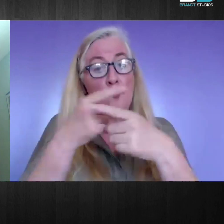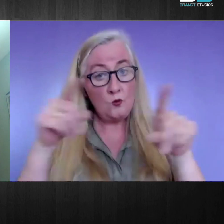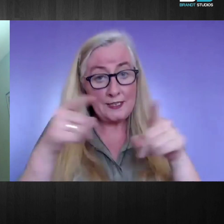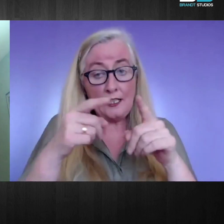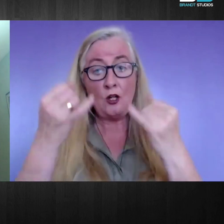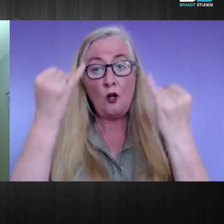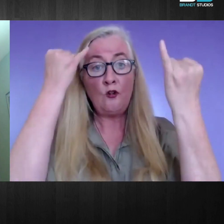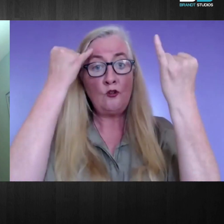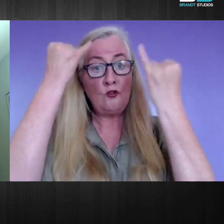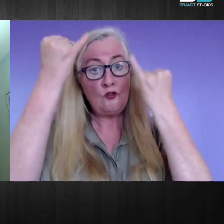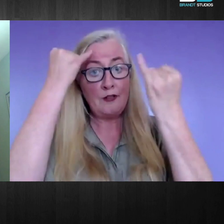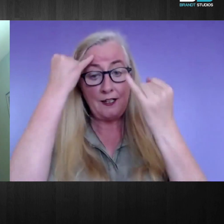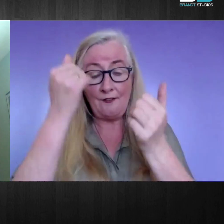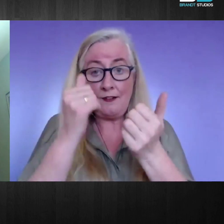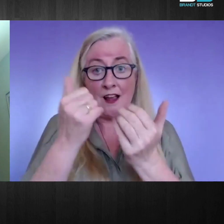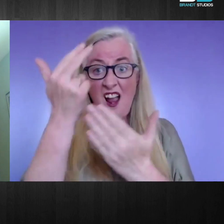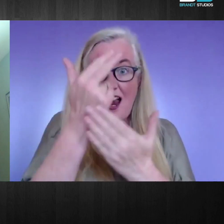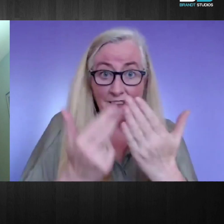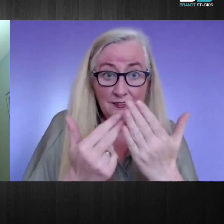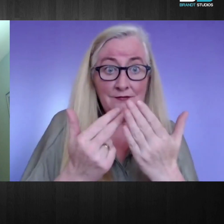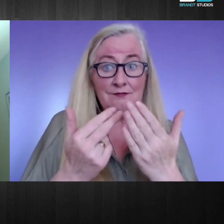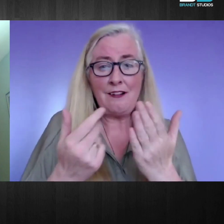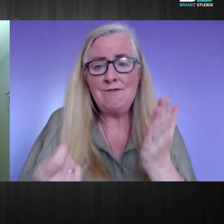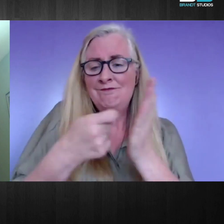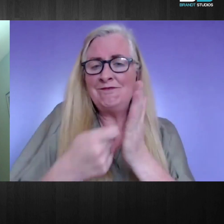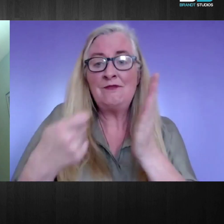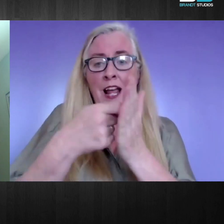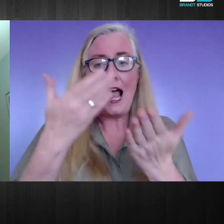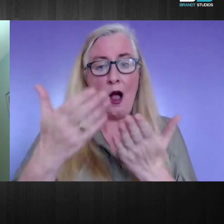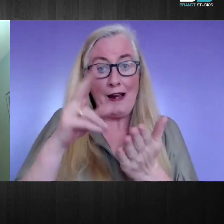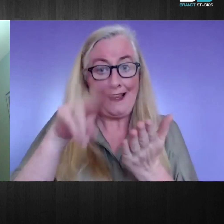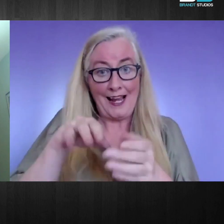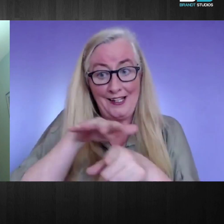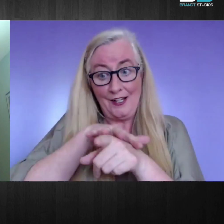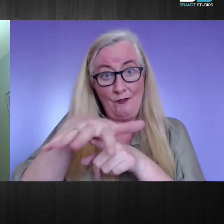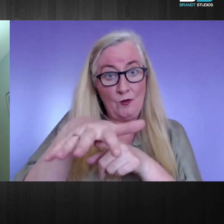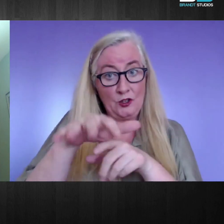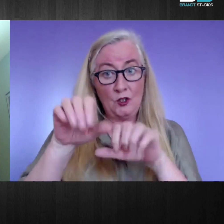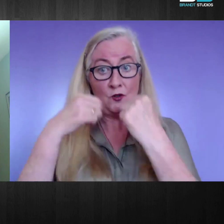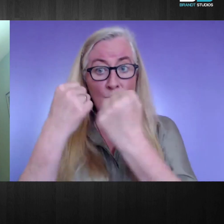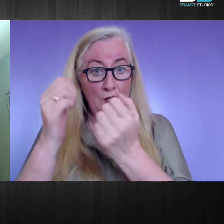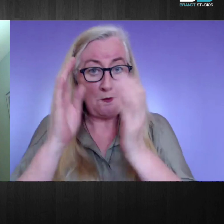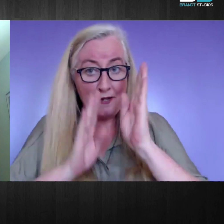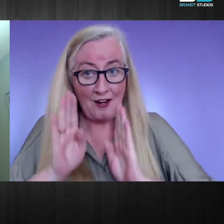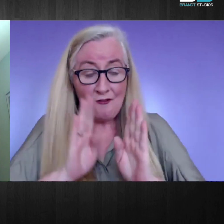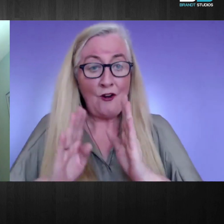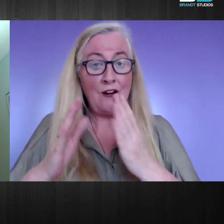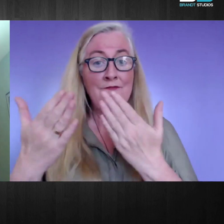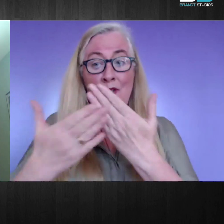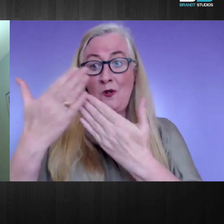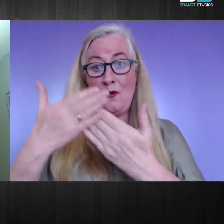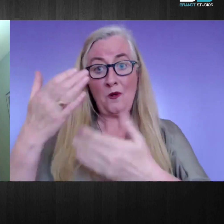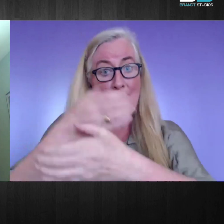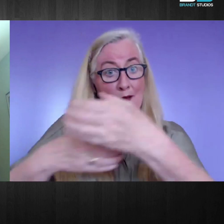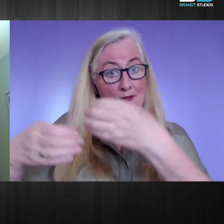activities contribute to empathy and pro-social behaviour. So I suppose what I'd like to do for the next